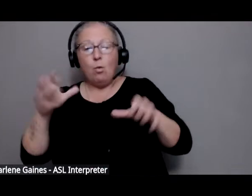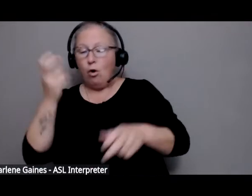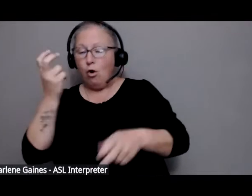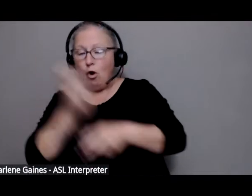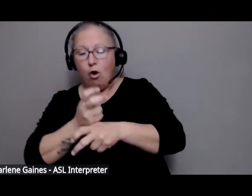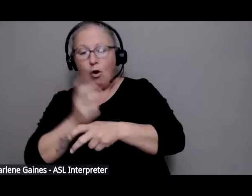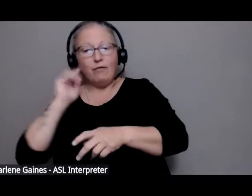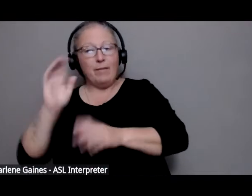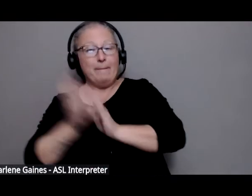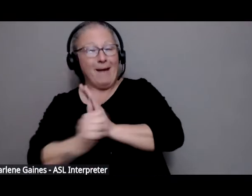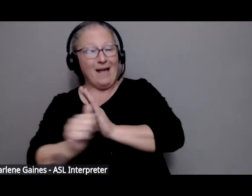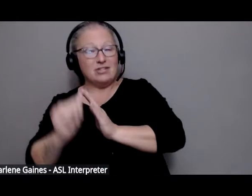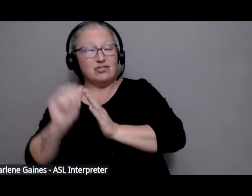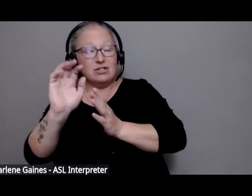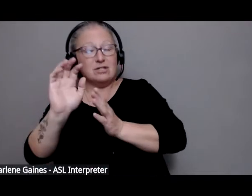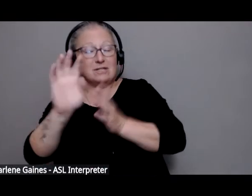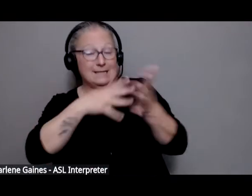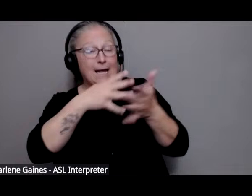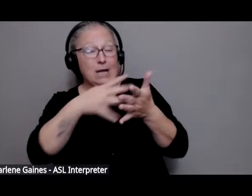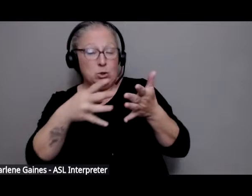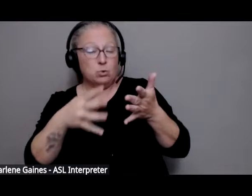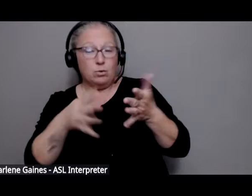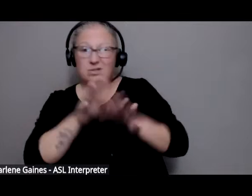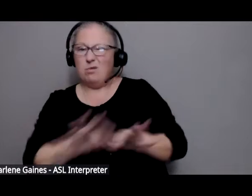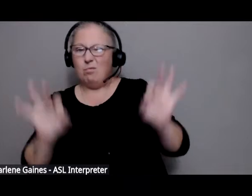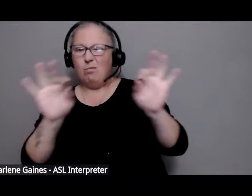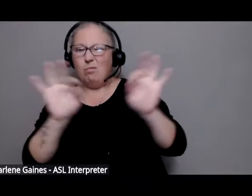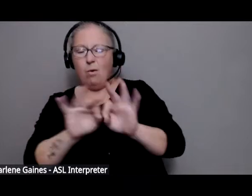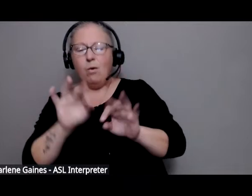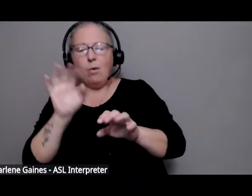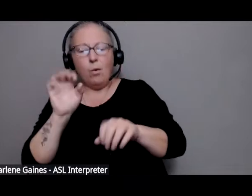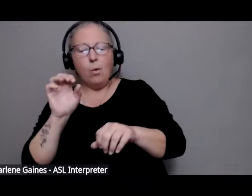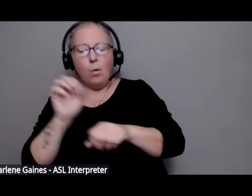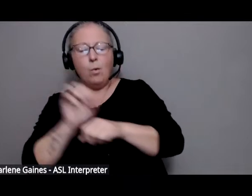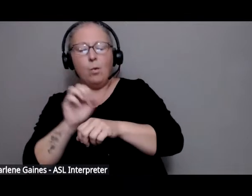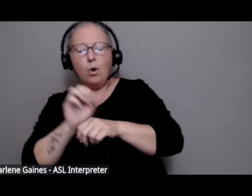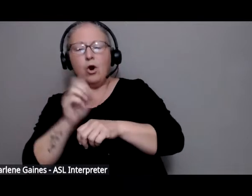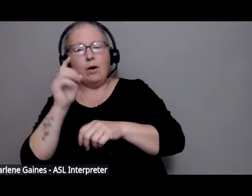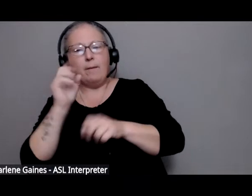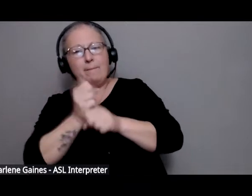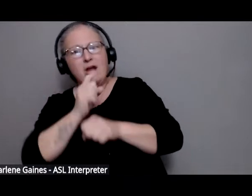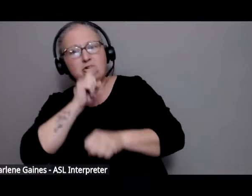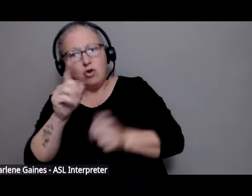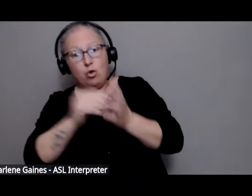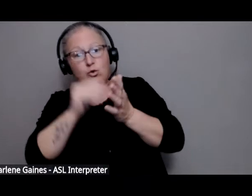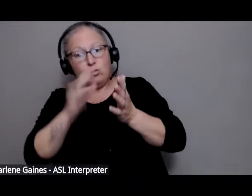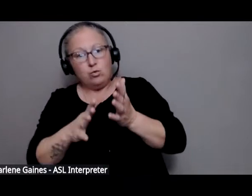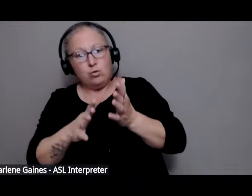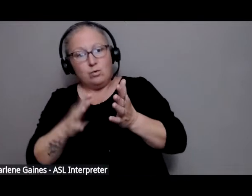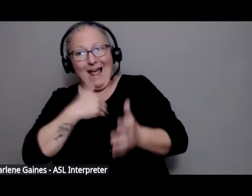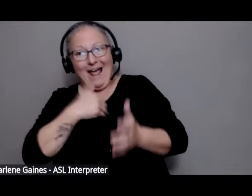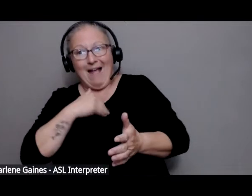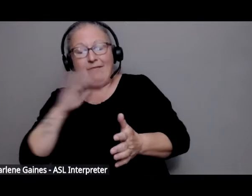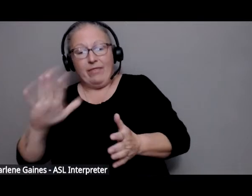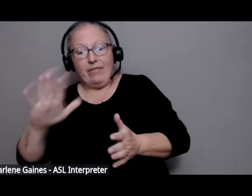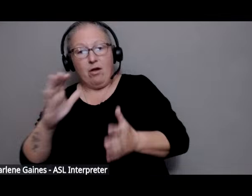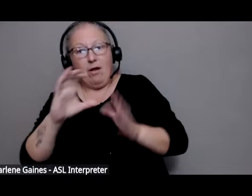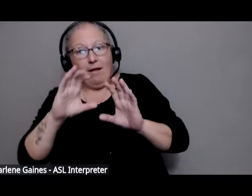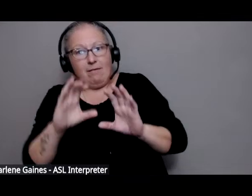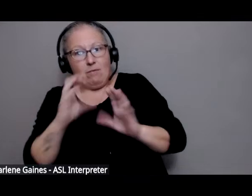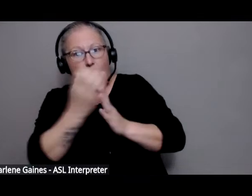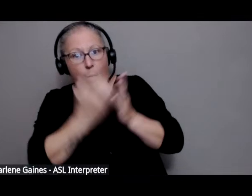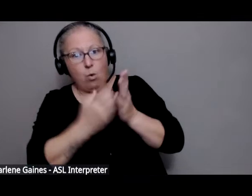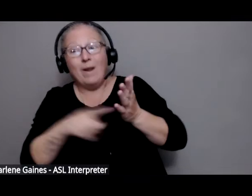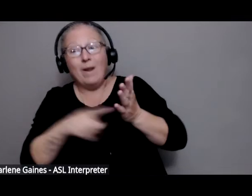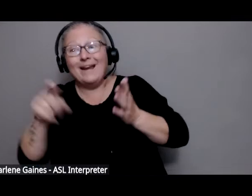scheduling. And that's important work because we want to make sure students have the courses they need in order to thrive and to